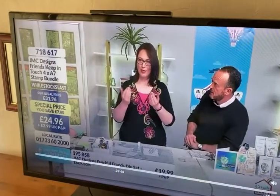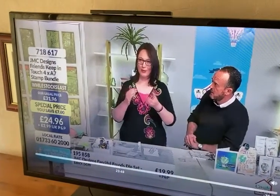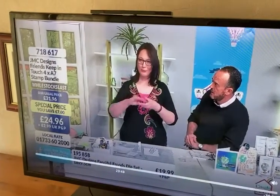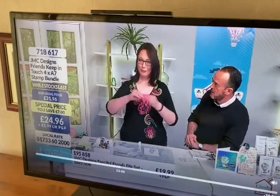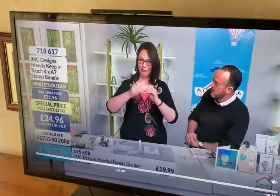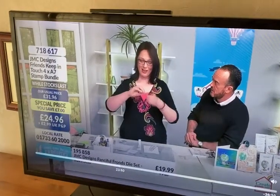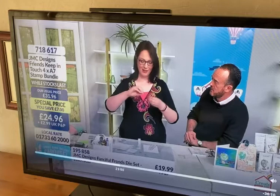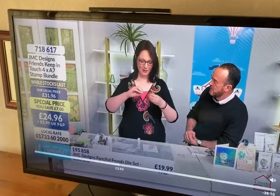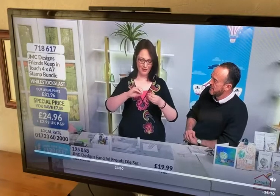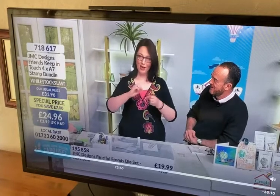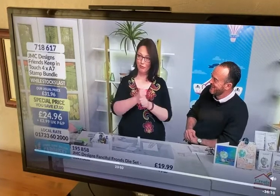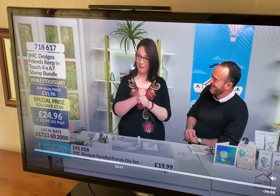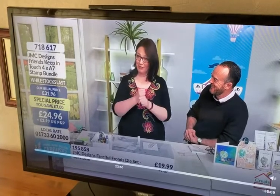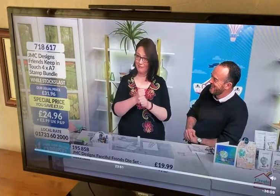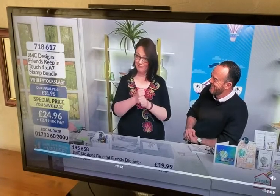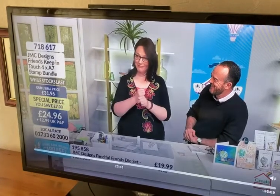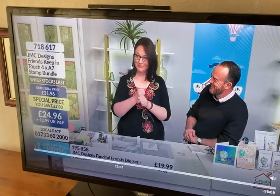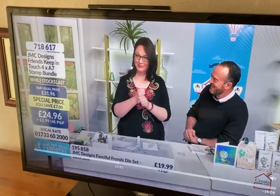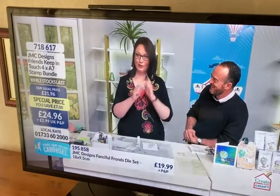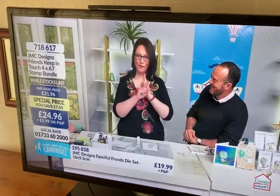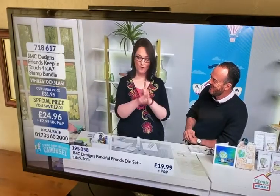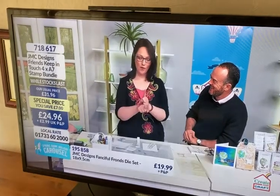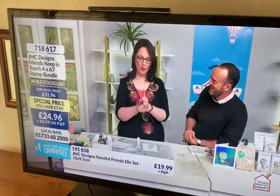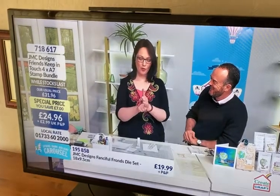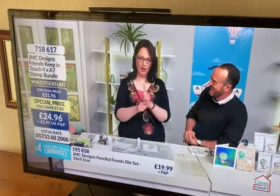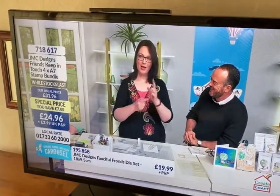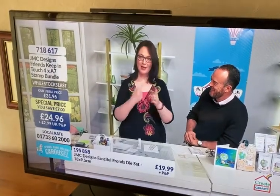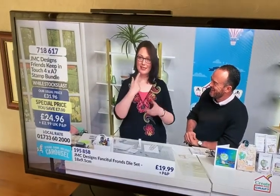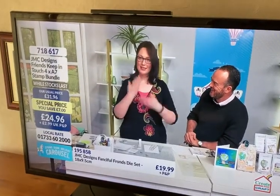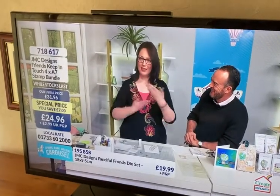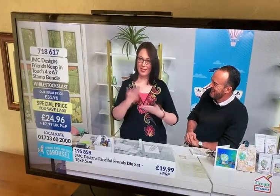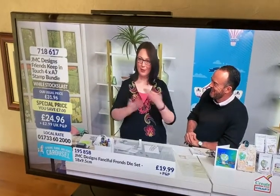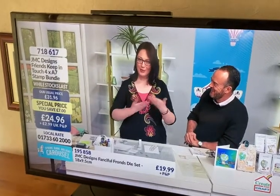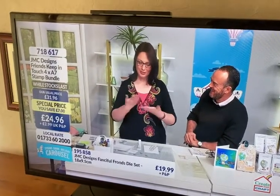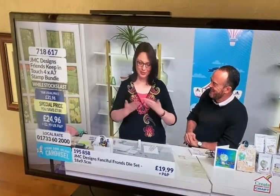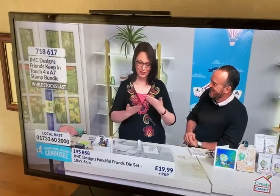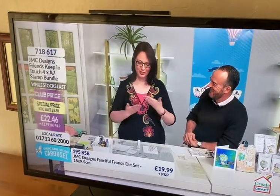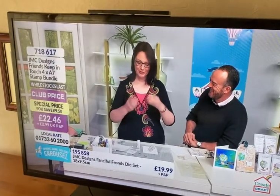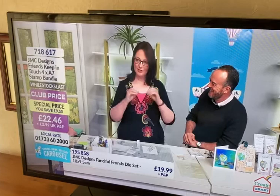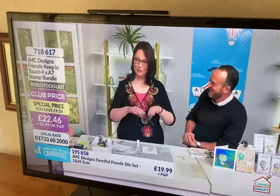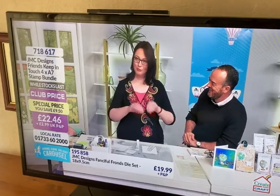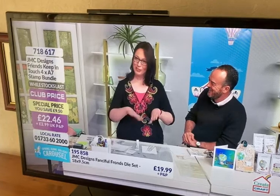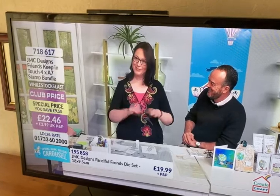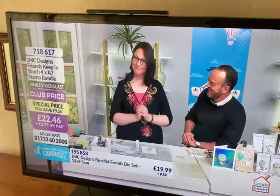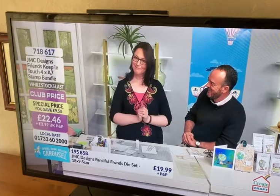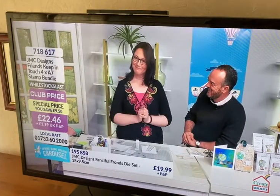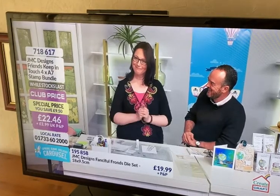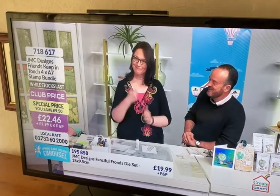So that's hello, welcome to Create and Craft. Hope you enjoy the demonstrations. They'll be available in sign language on my